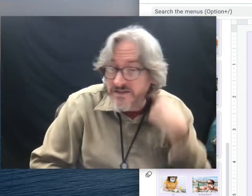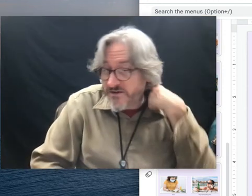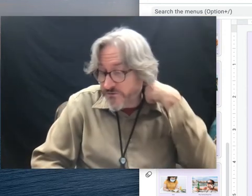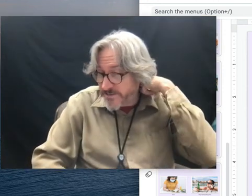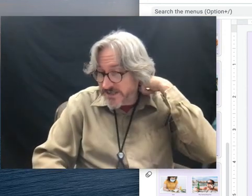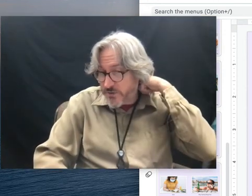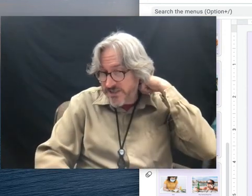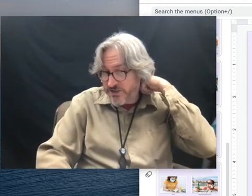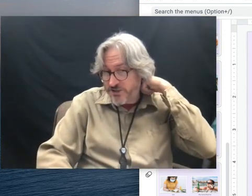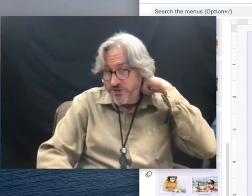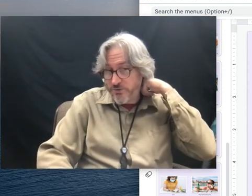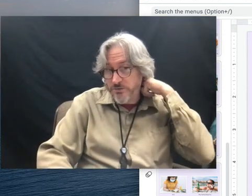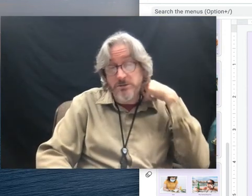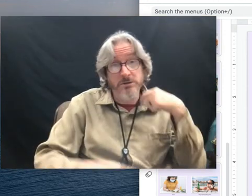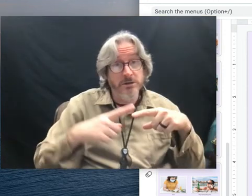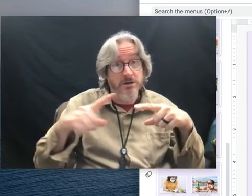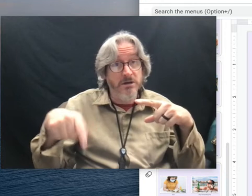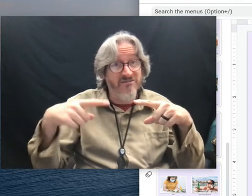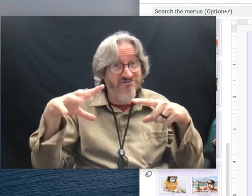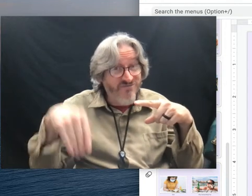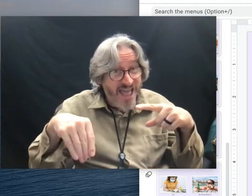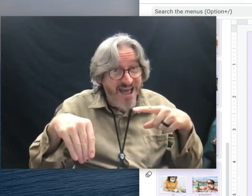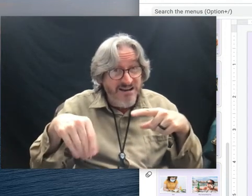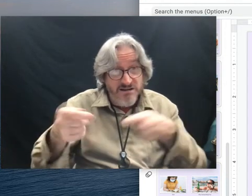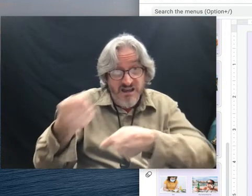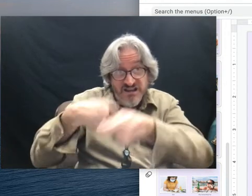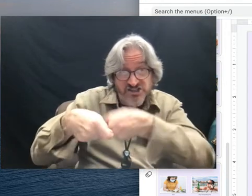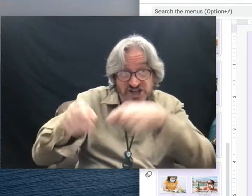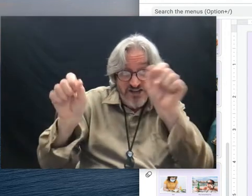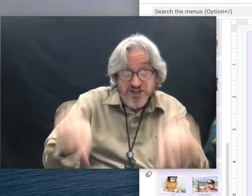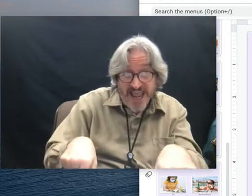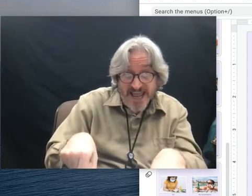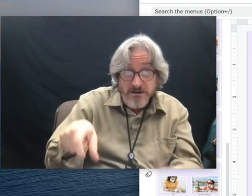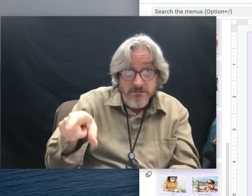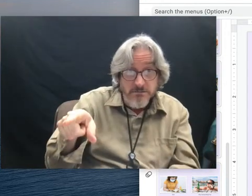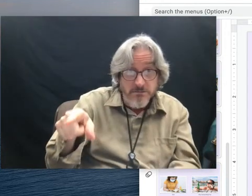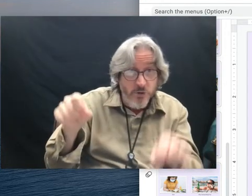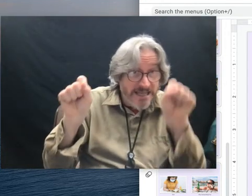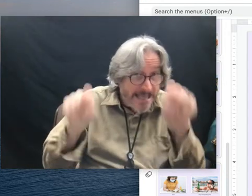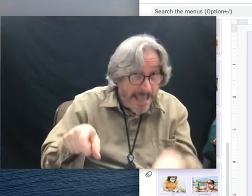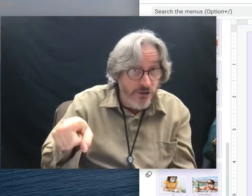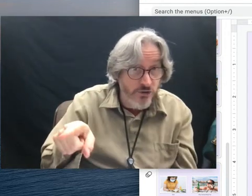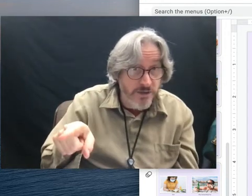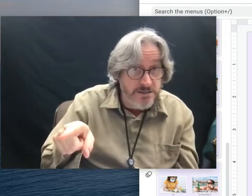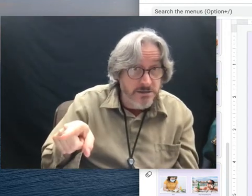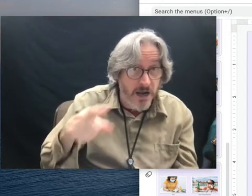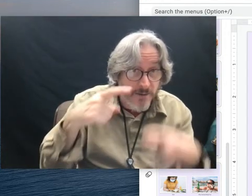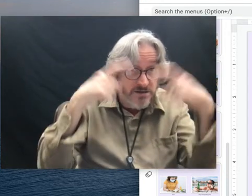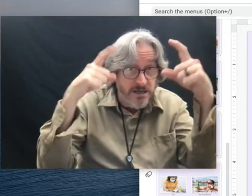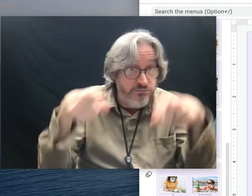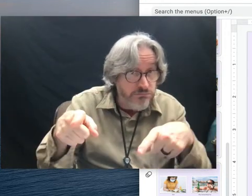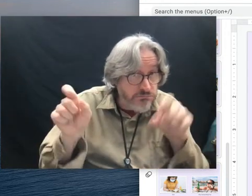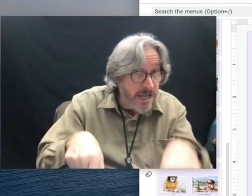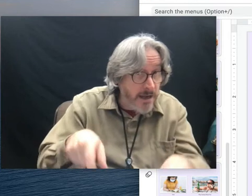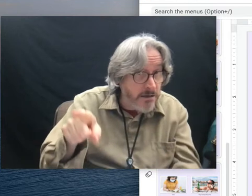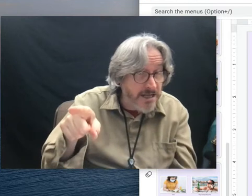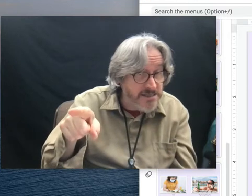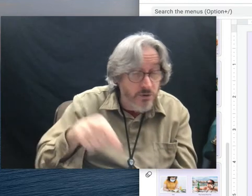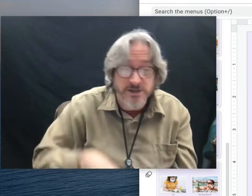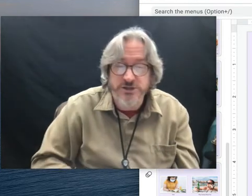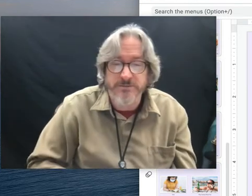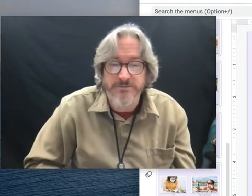And then they frame it as a question too. That exchange can, like, can you do this? Eyebrows up.